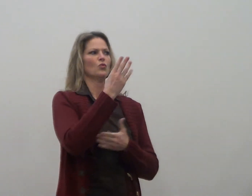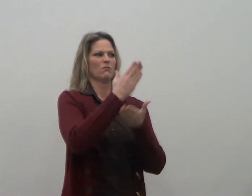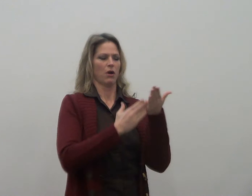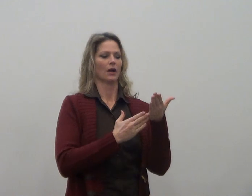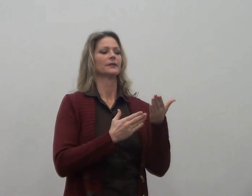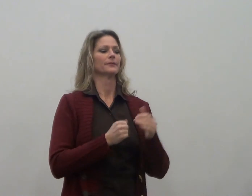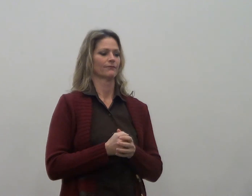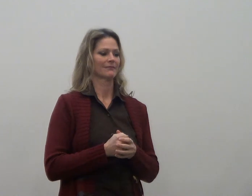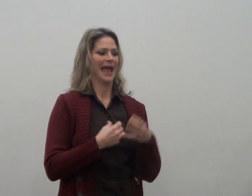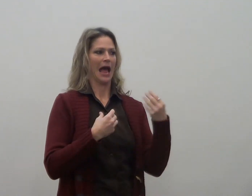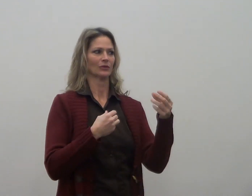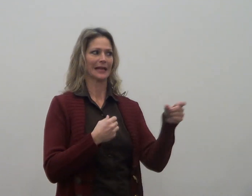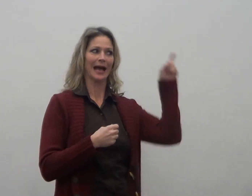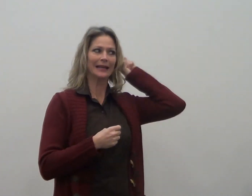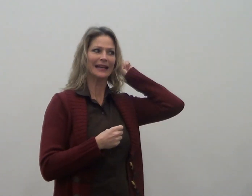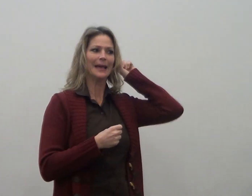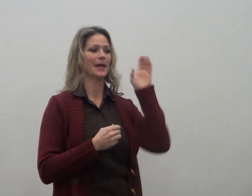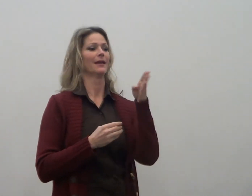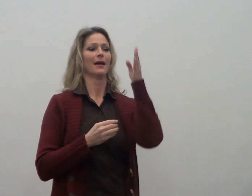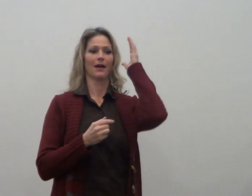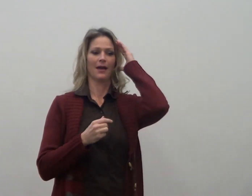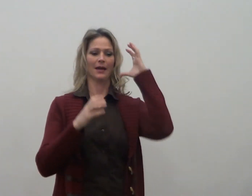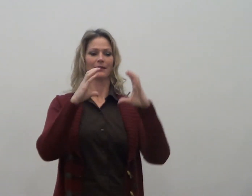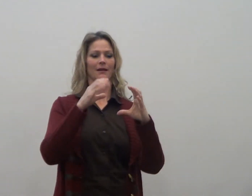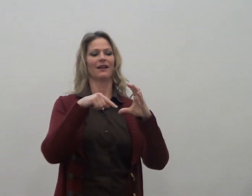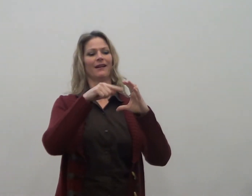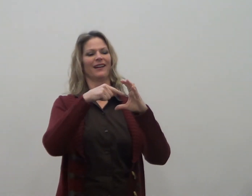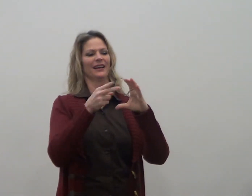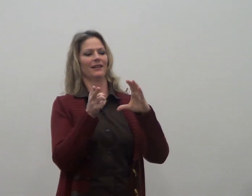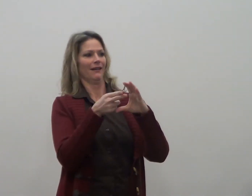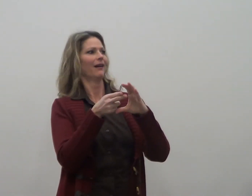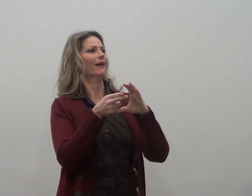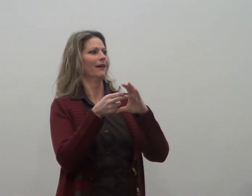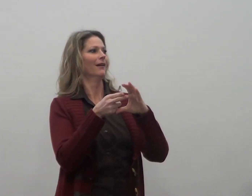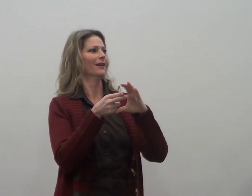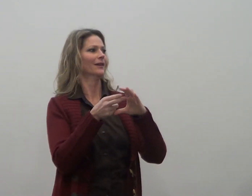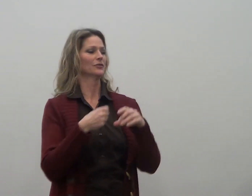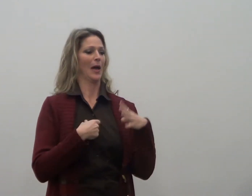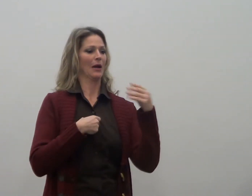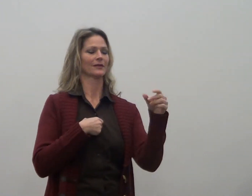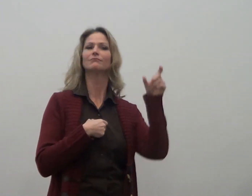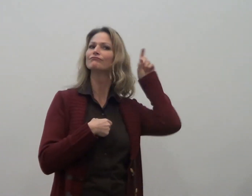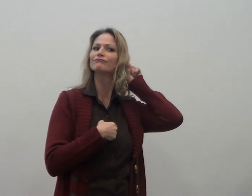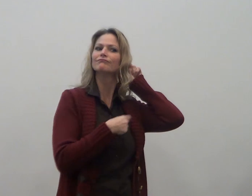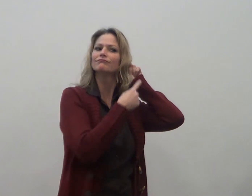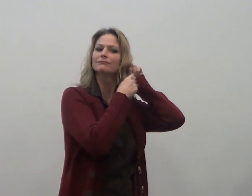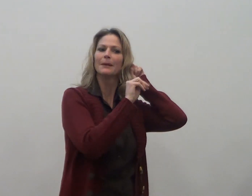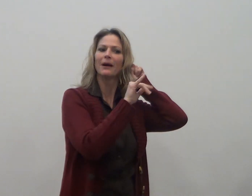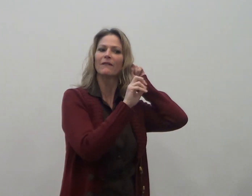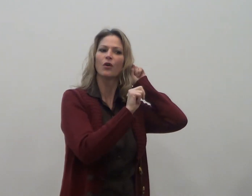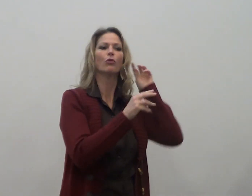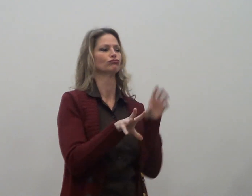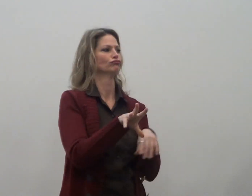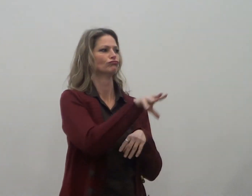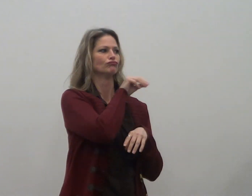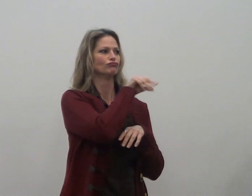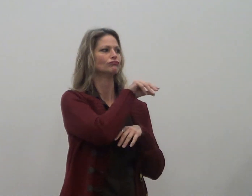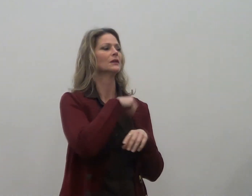an external and internal. The external has a microphone, speech processor, and transmitter. The microphone, it picks up